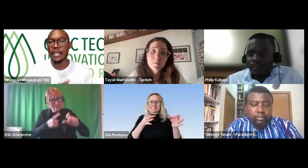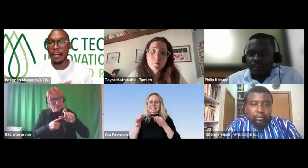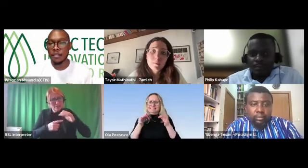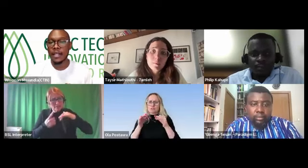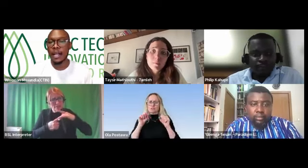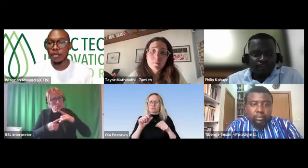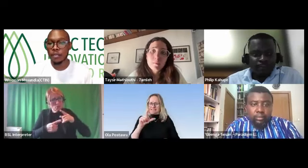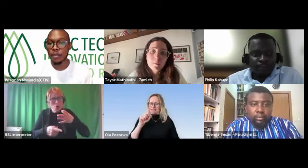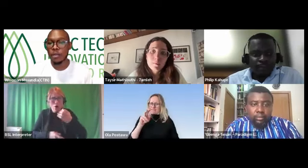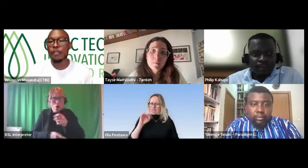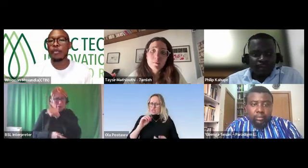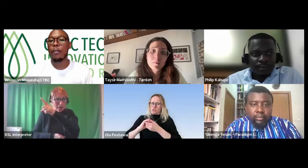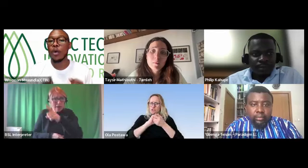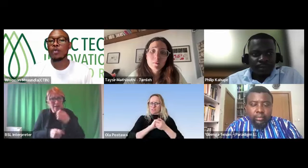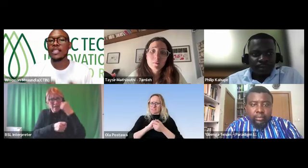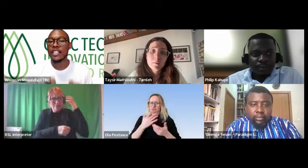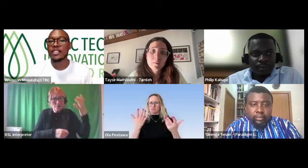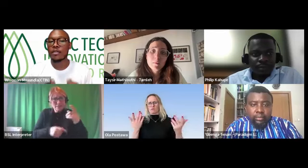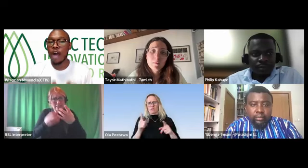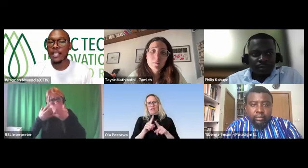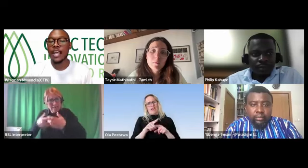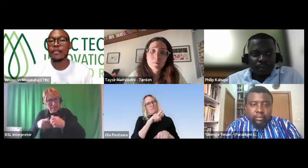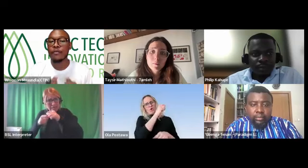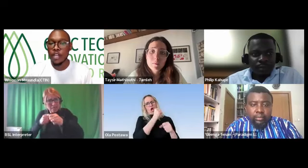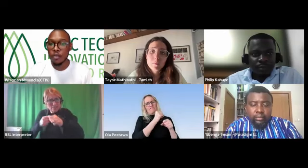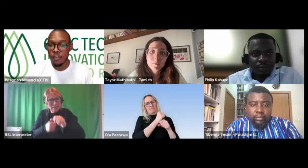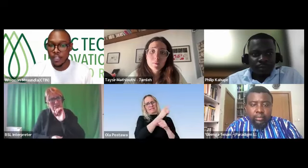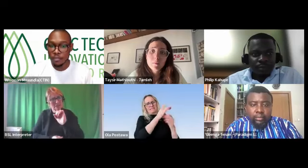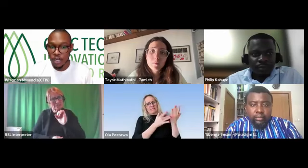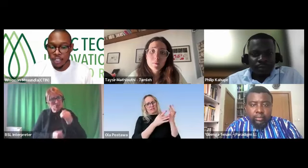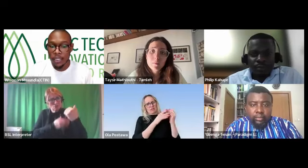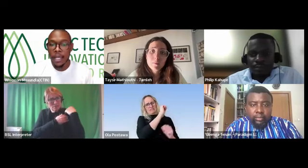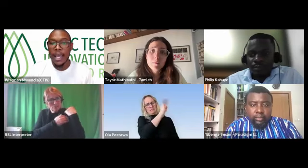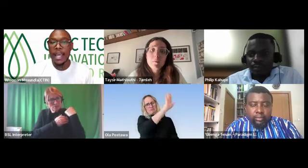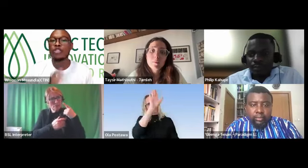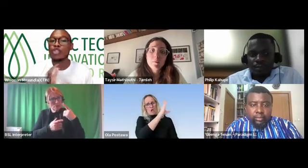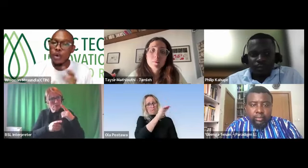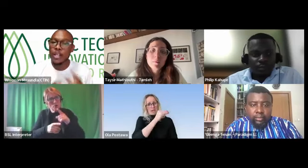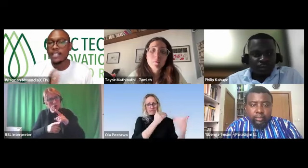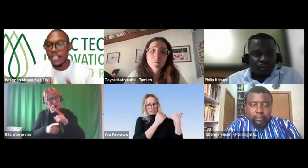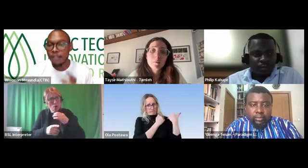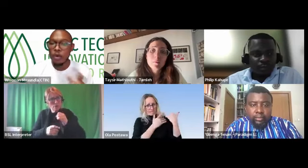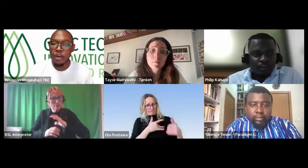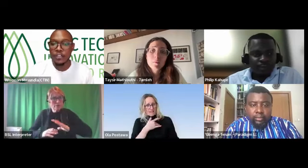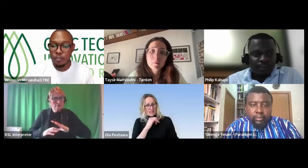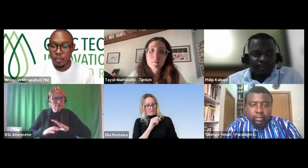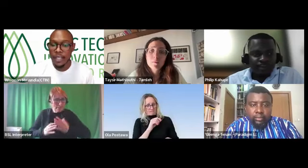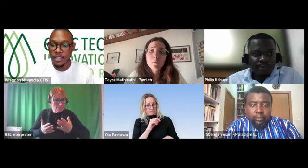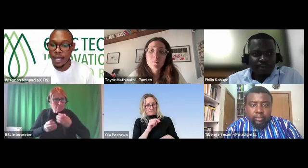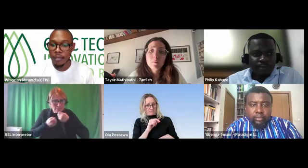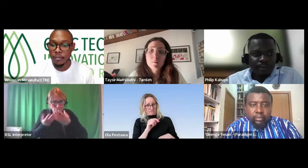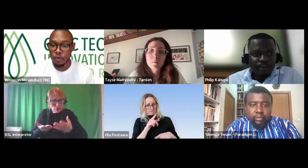tech companies and government accountable for upholding digital rights and freedom of expression and ensuring a safe